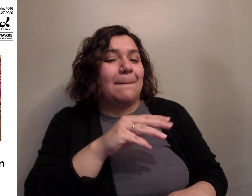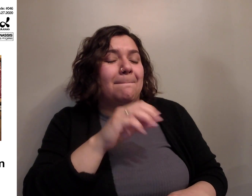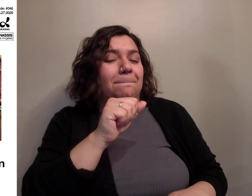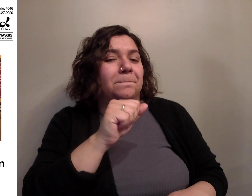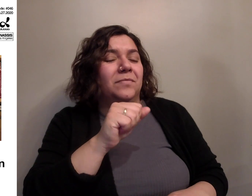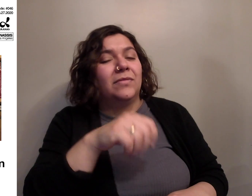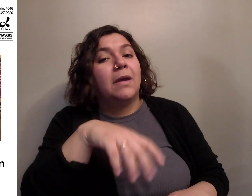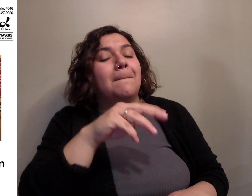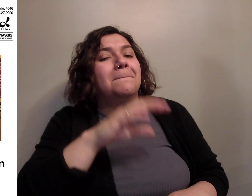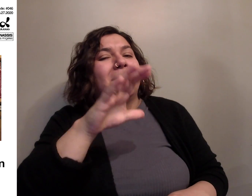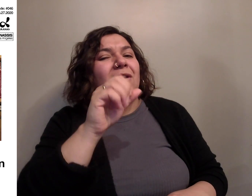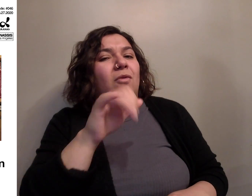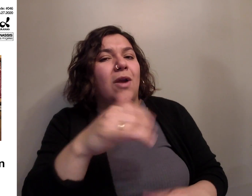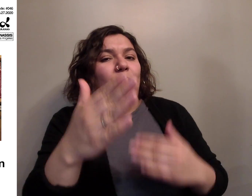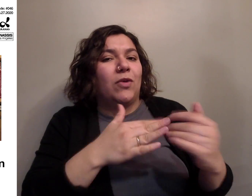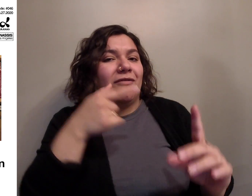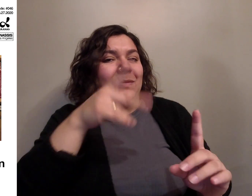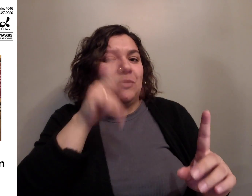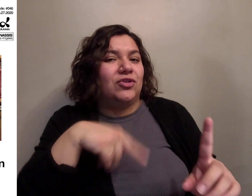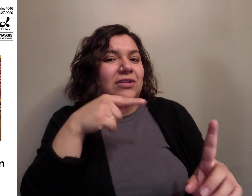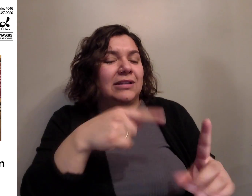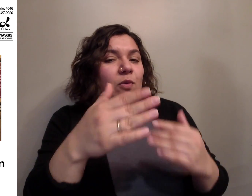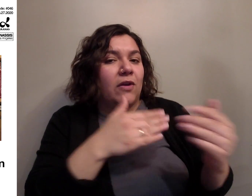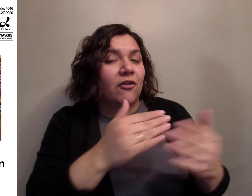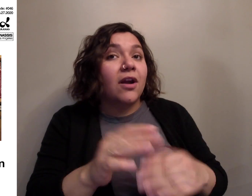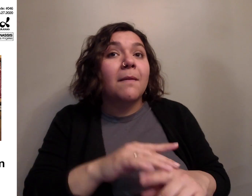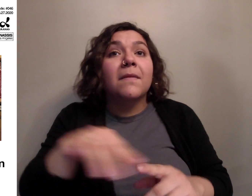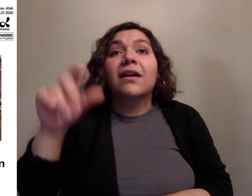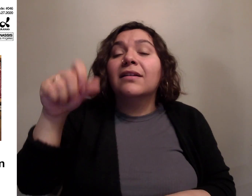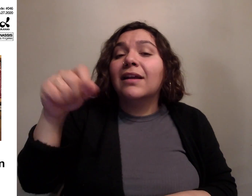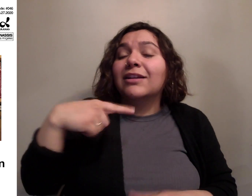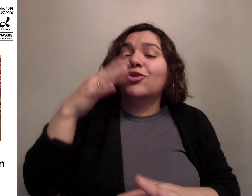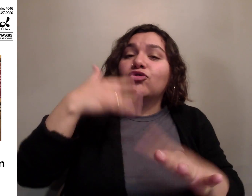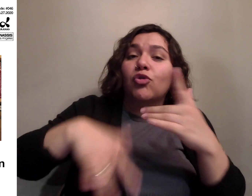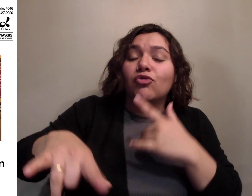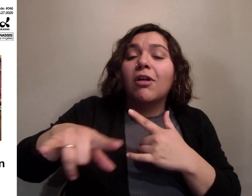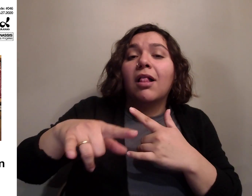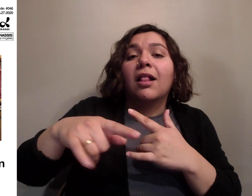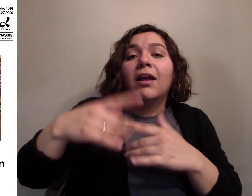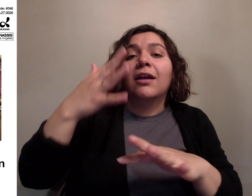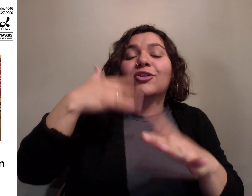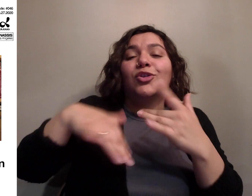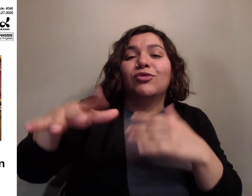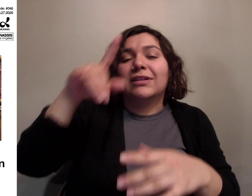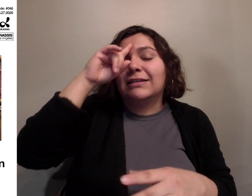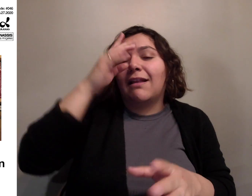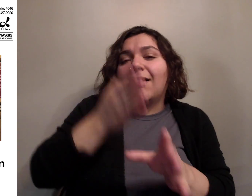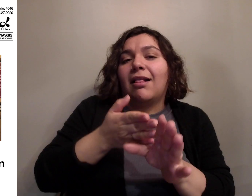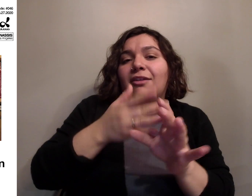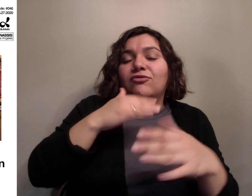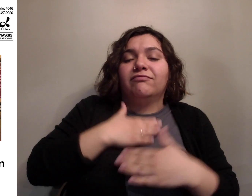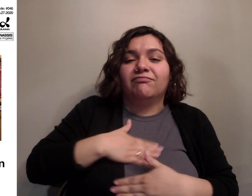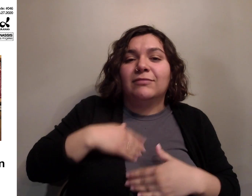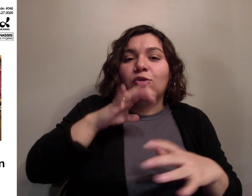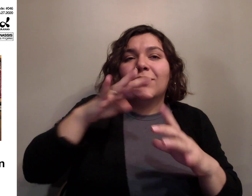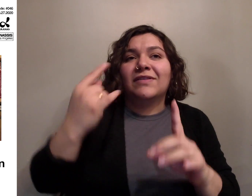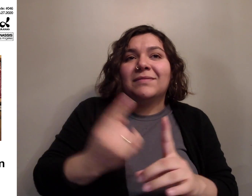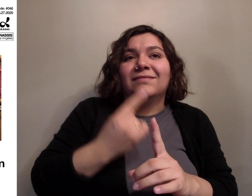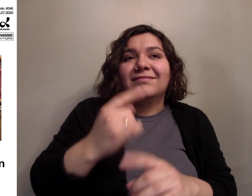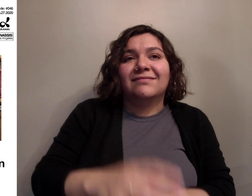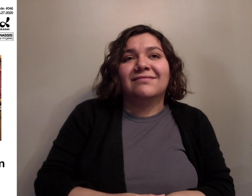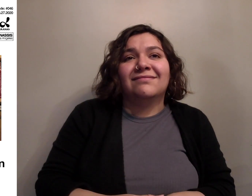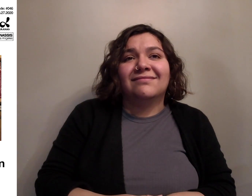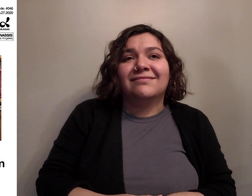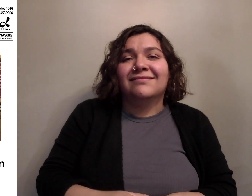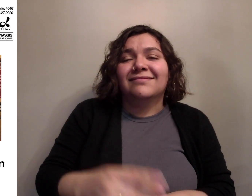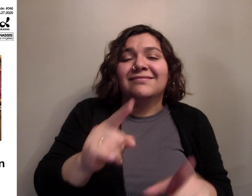the real McCoy, whoever McCoy was, Right. Yes. Well, there's the social psychological element, just of enjoying